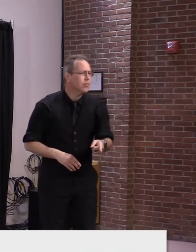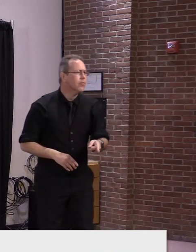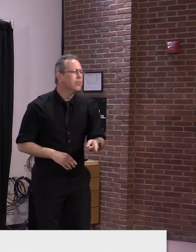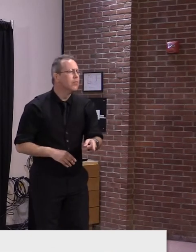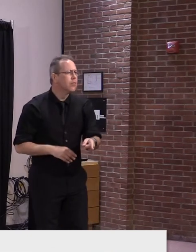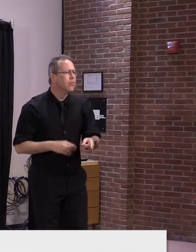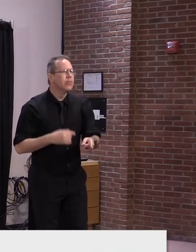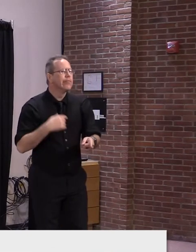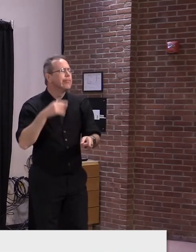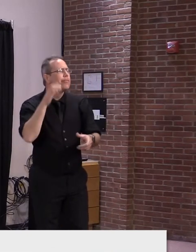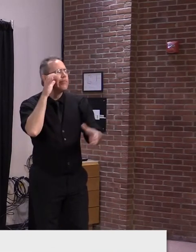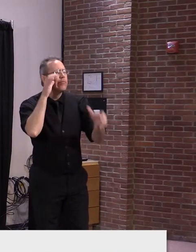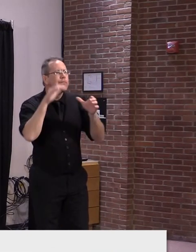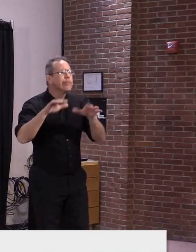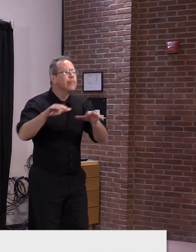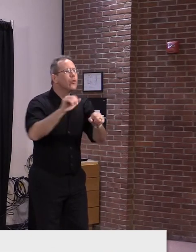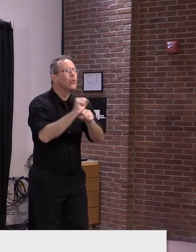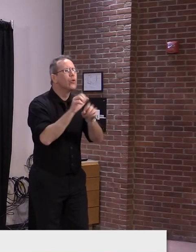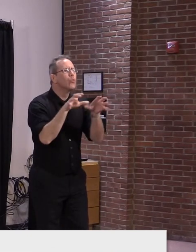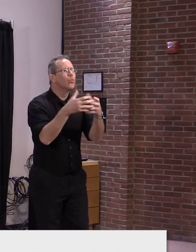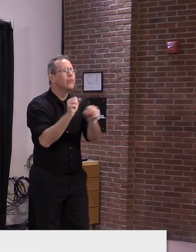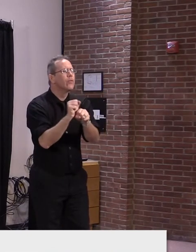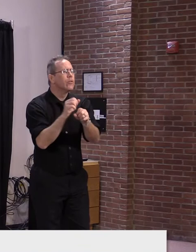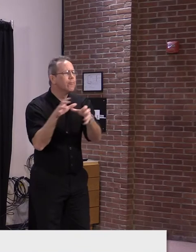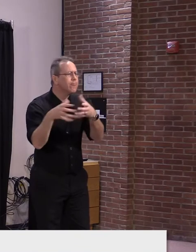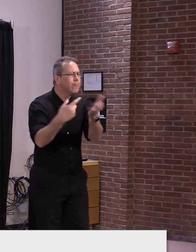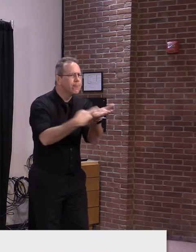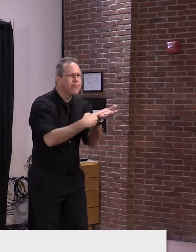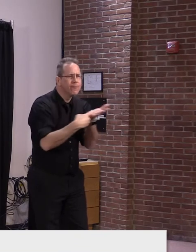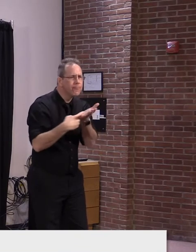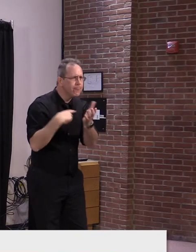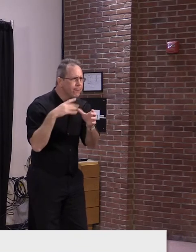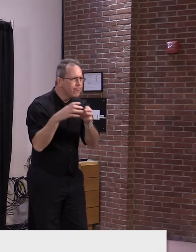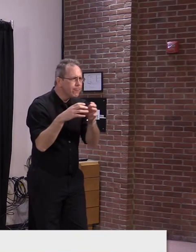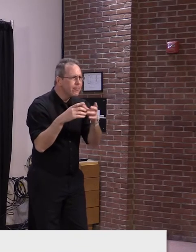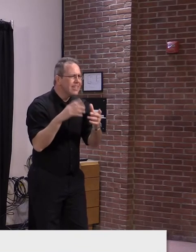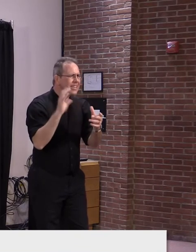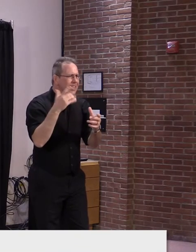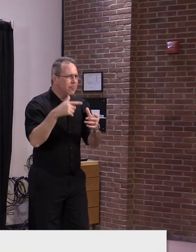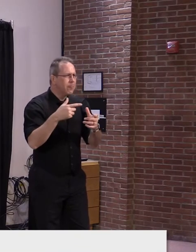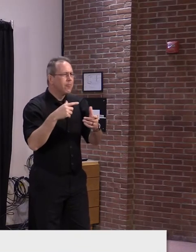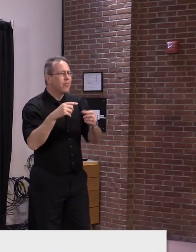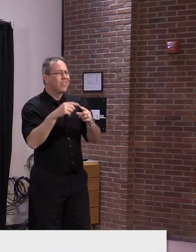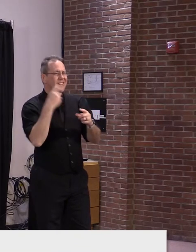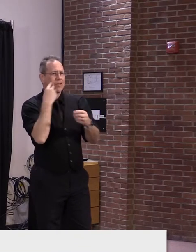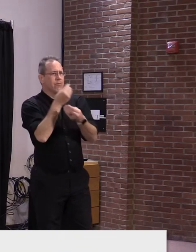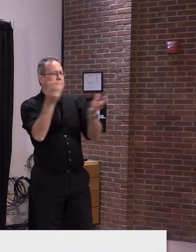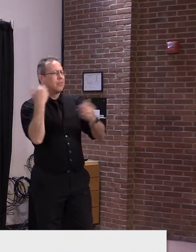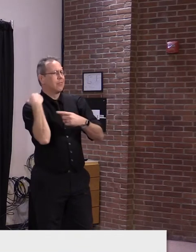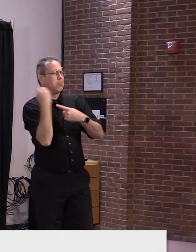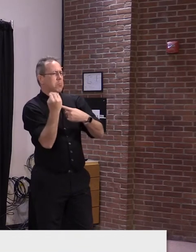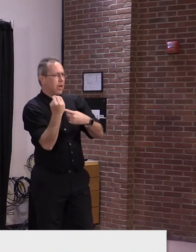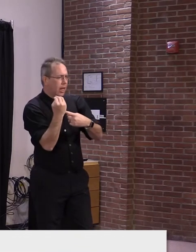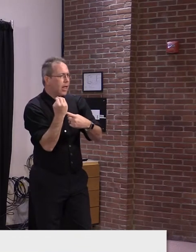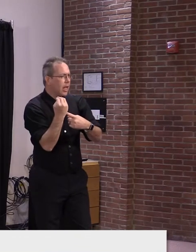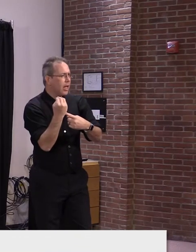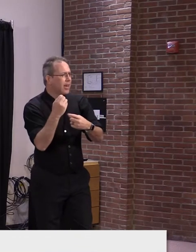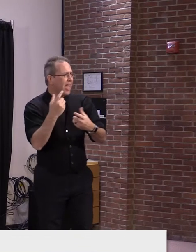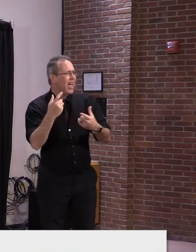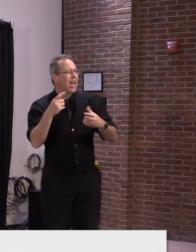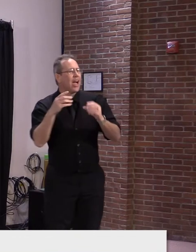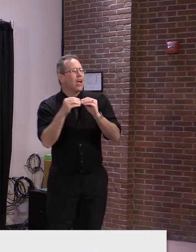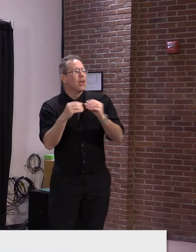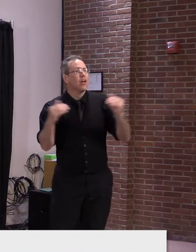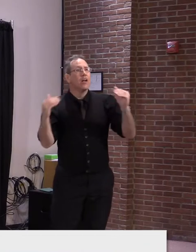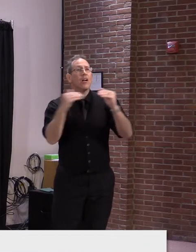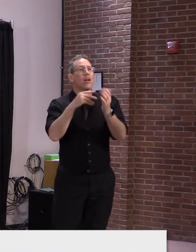The jobs numbers were, as you know, revised and released on Monday. Today is Equal Pay Day.